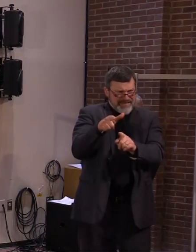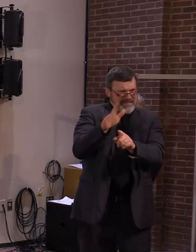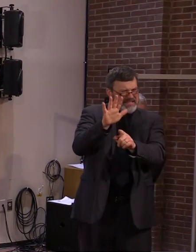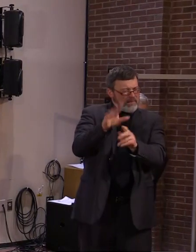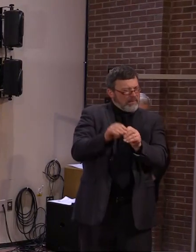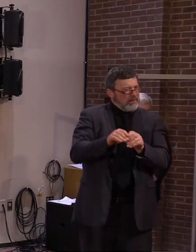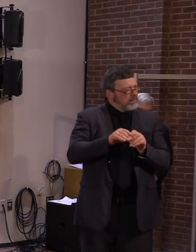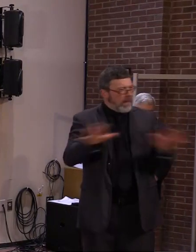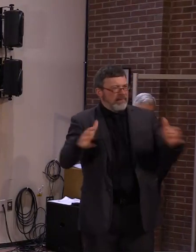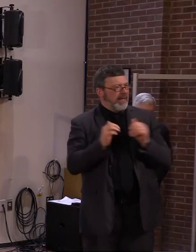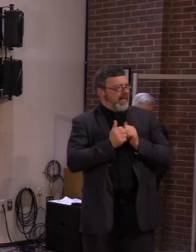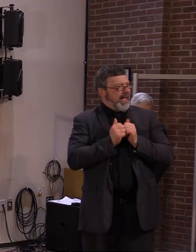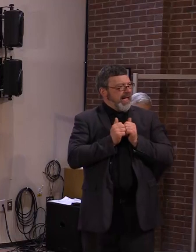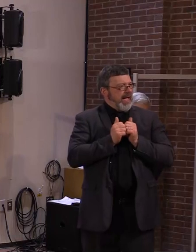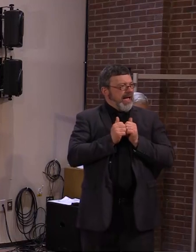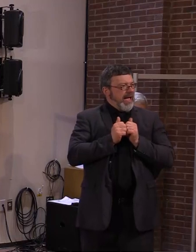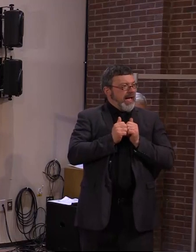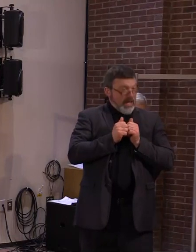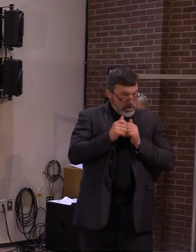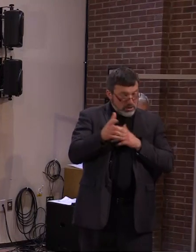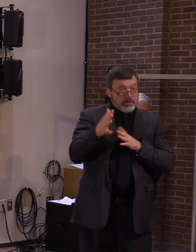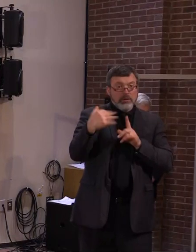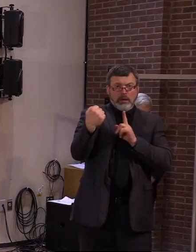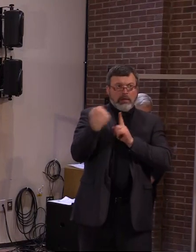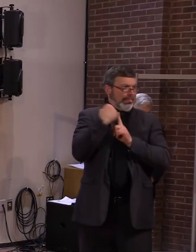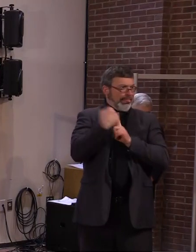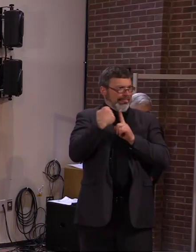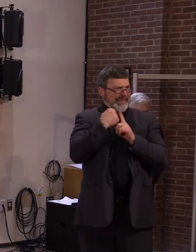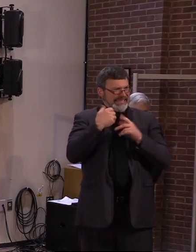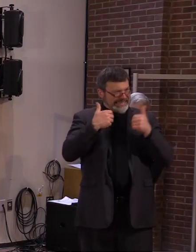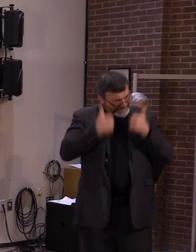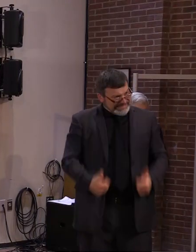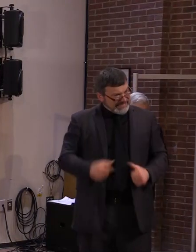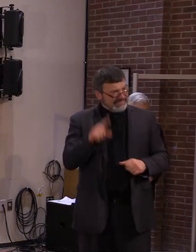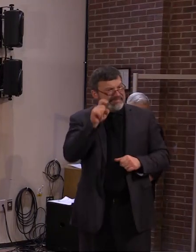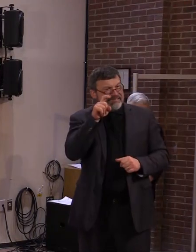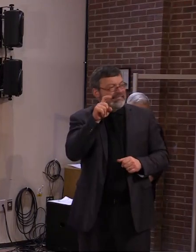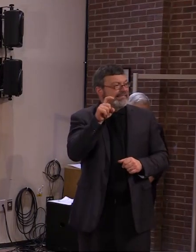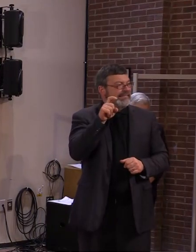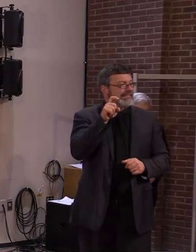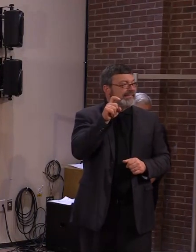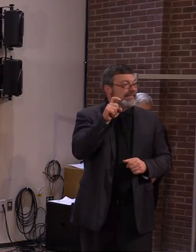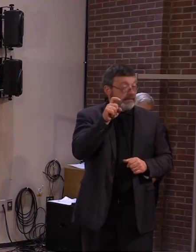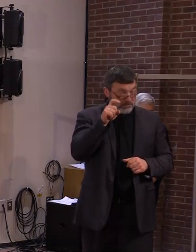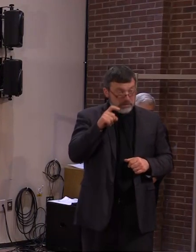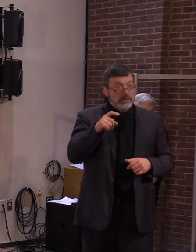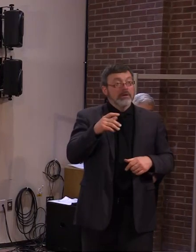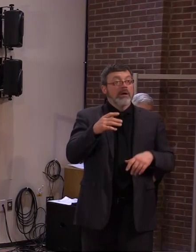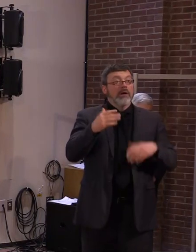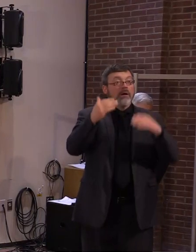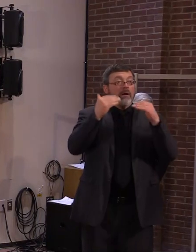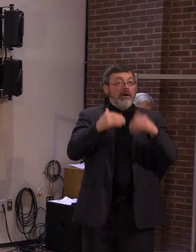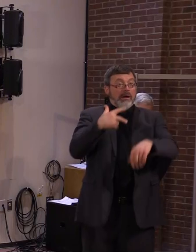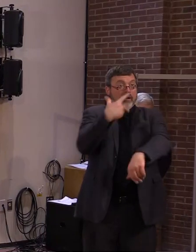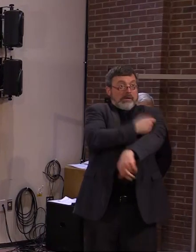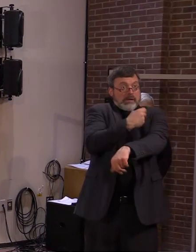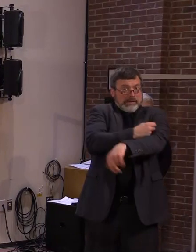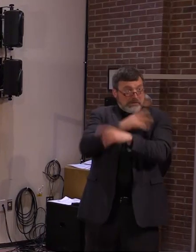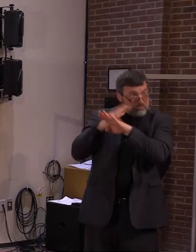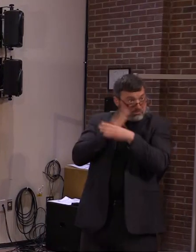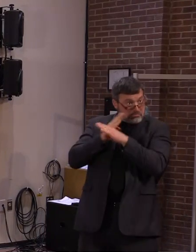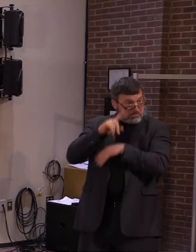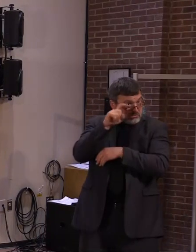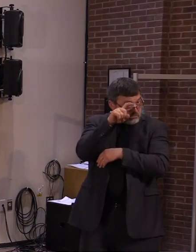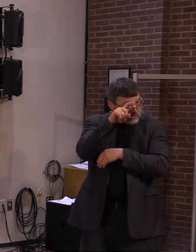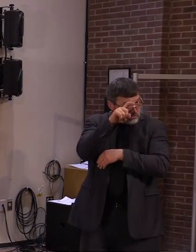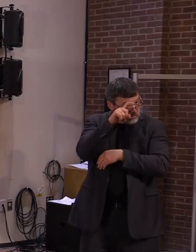the severity of illness or effectiveness of vaccines. There's some very intriguing and somewhat reassuring